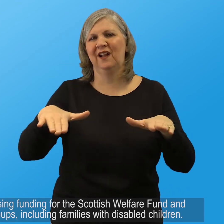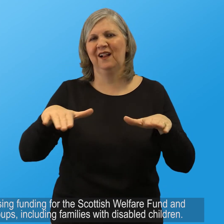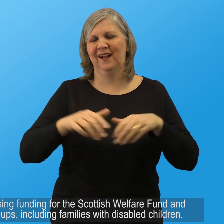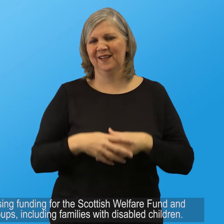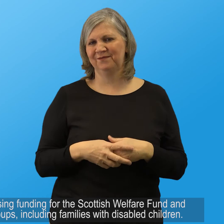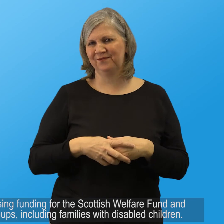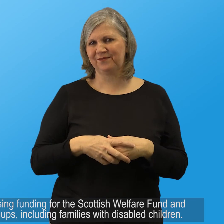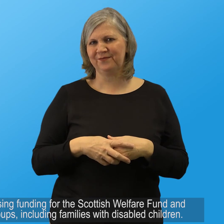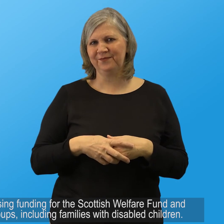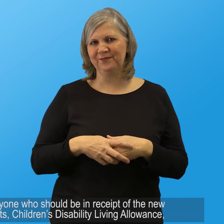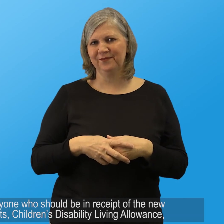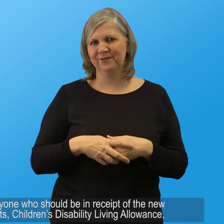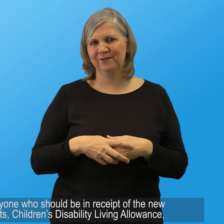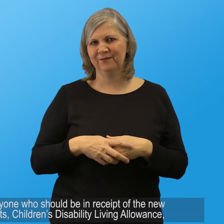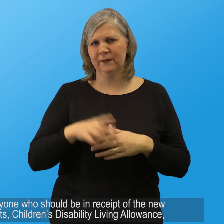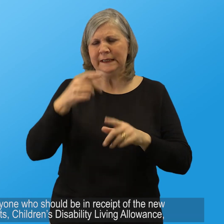families with disabled children.